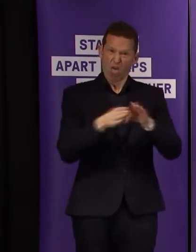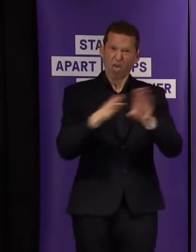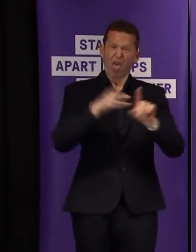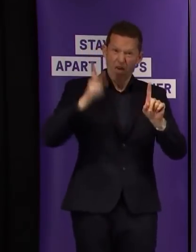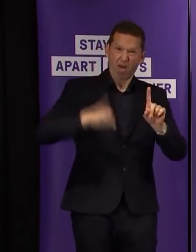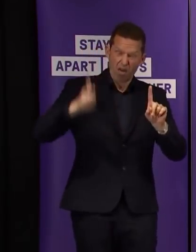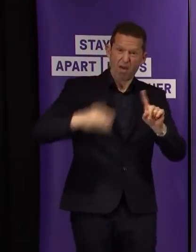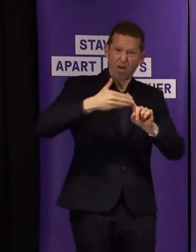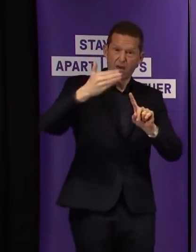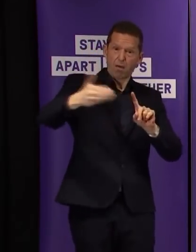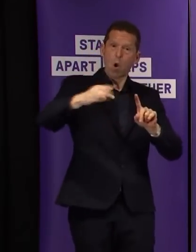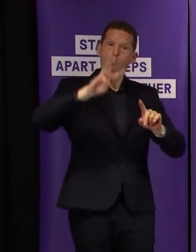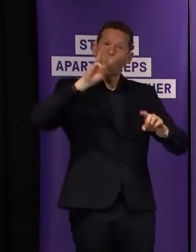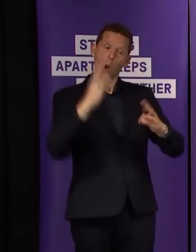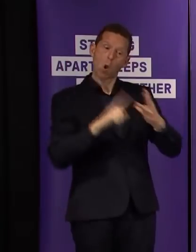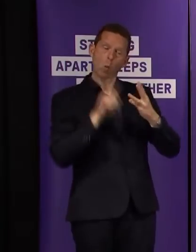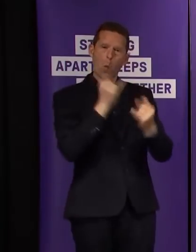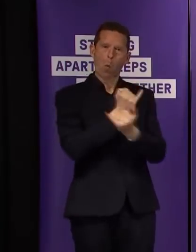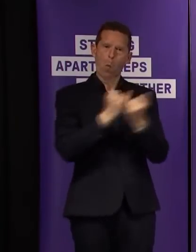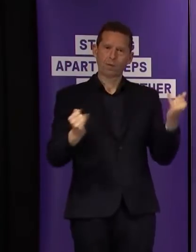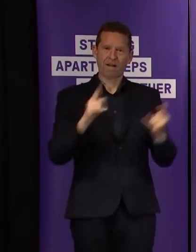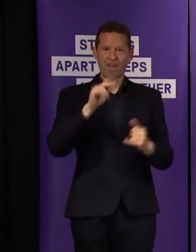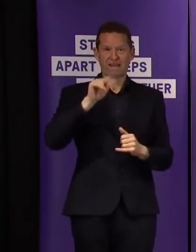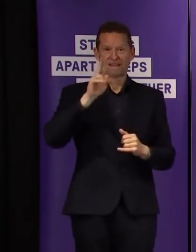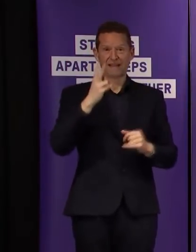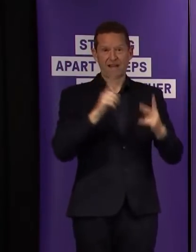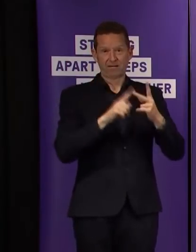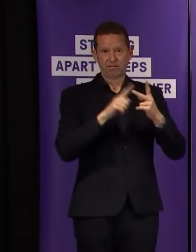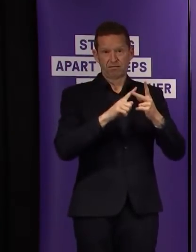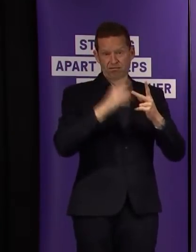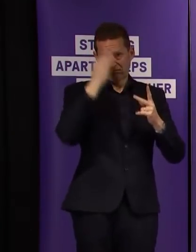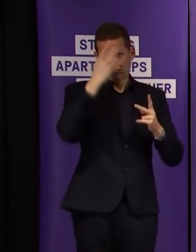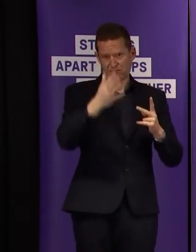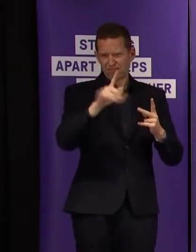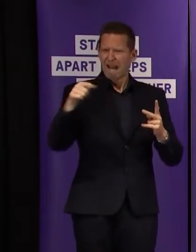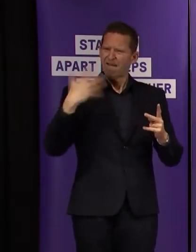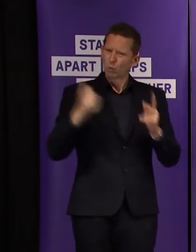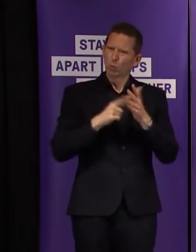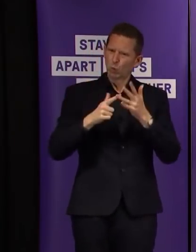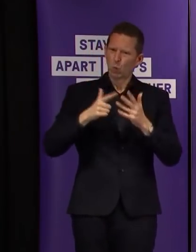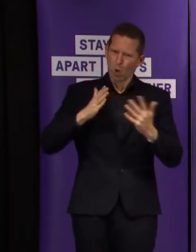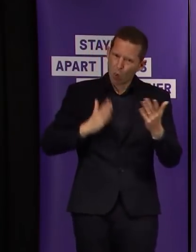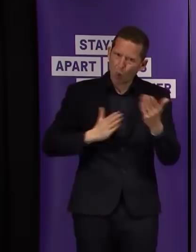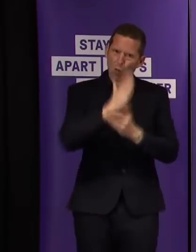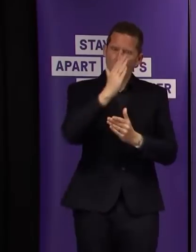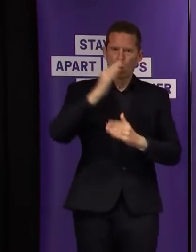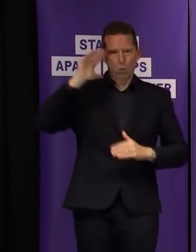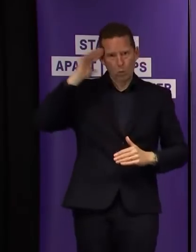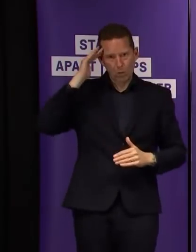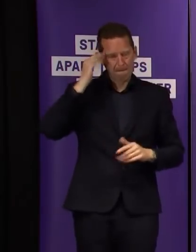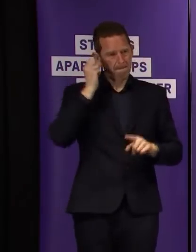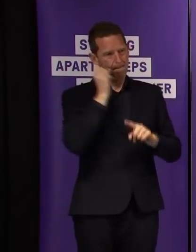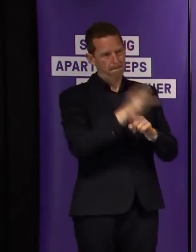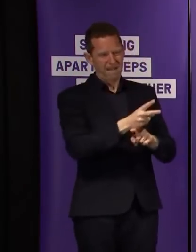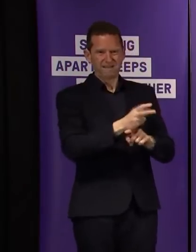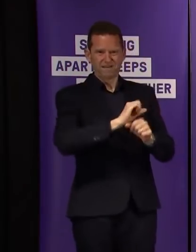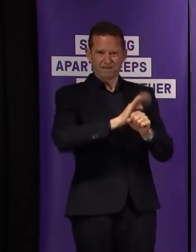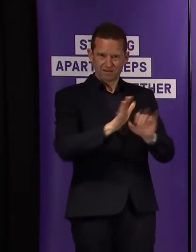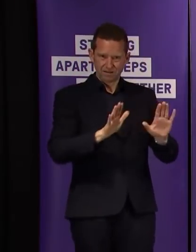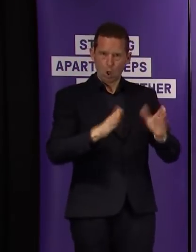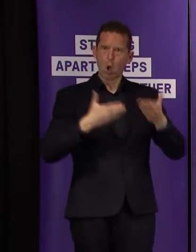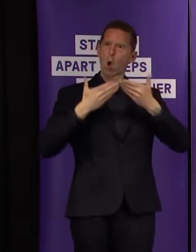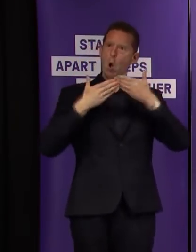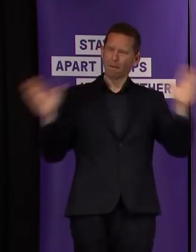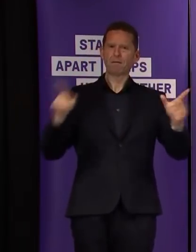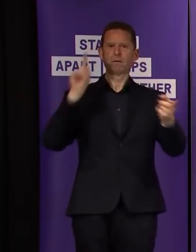more challenging than the second. It just will be. We've got to stay the course on this. See it off, defeat it properly, open up